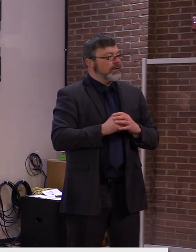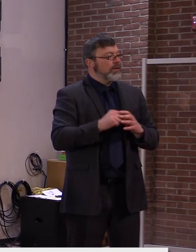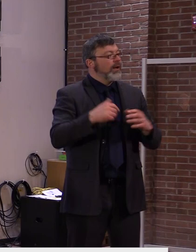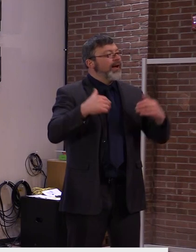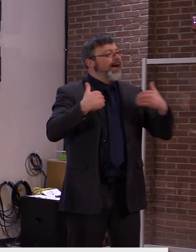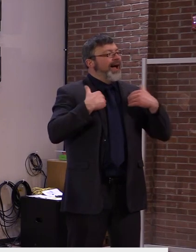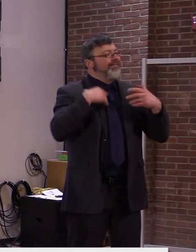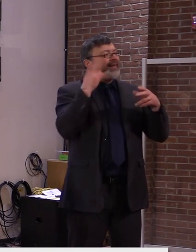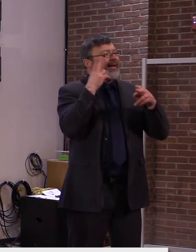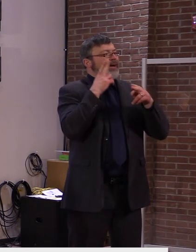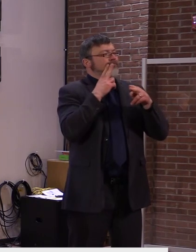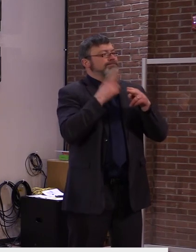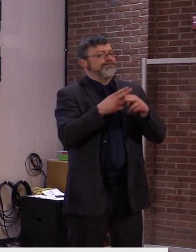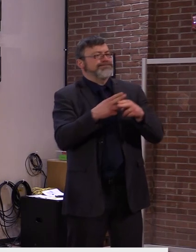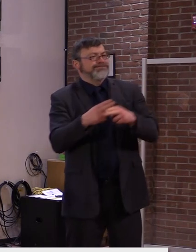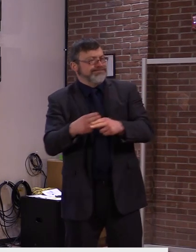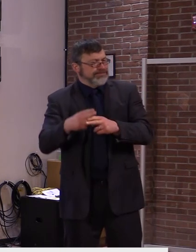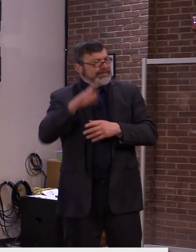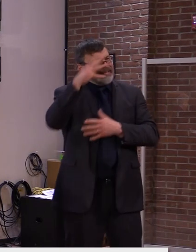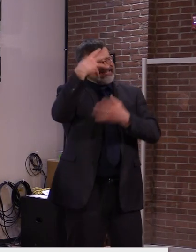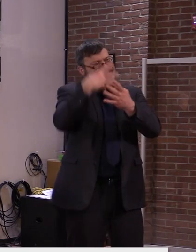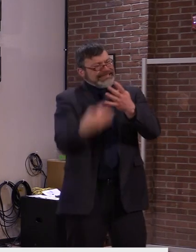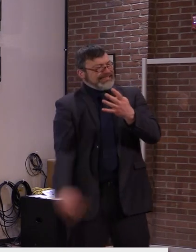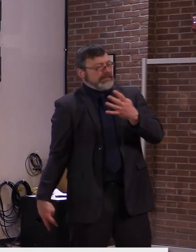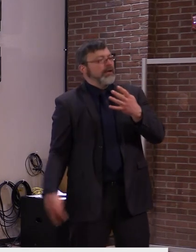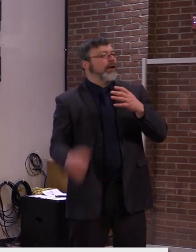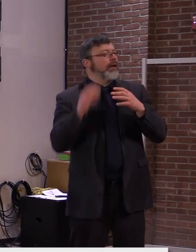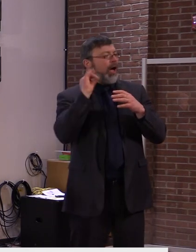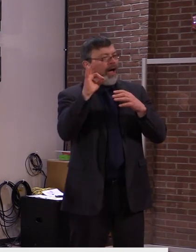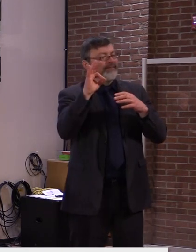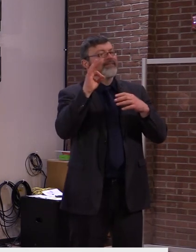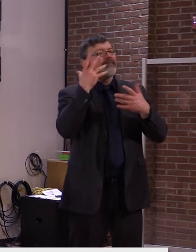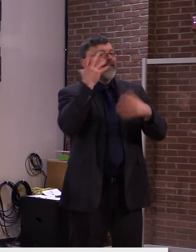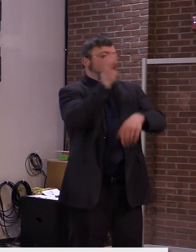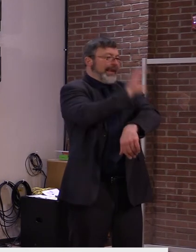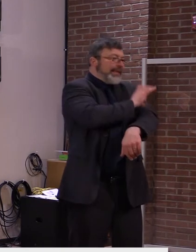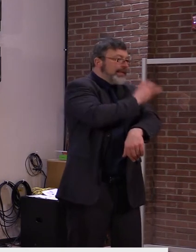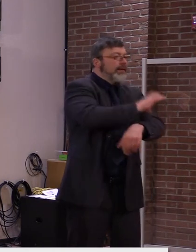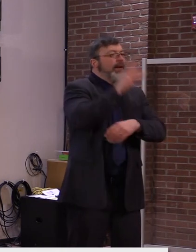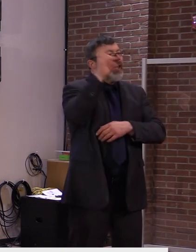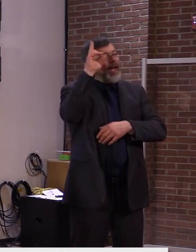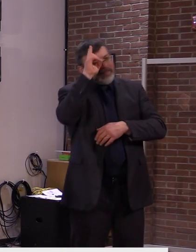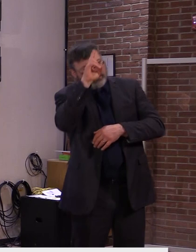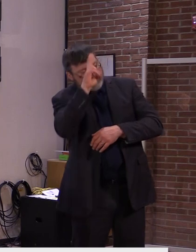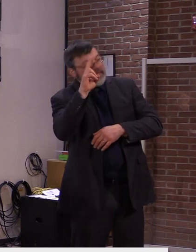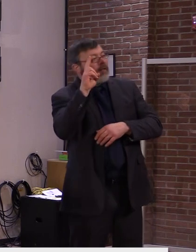County. All will start vaccinating Vermonters 70 years old and older.